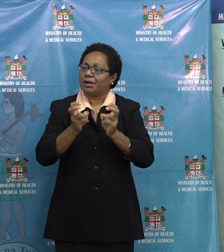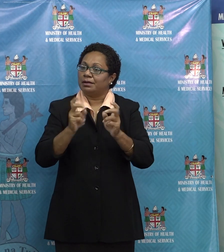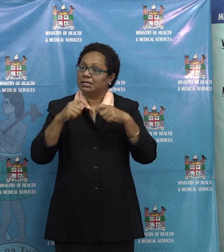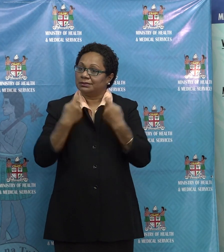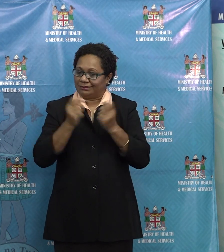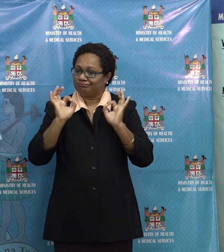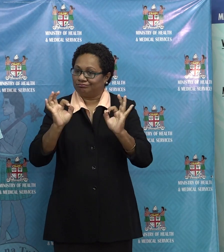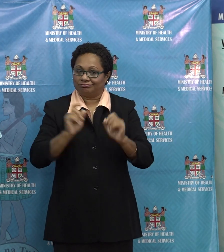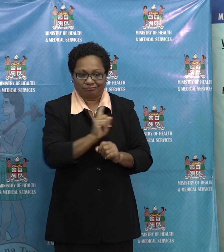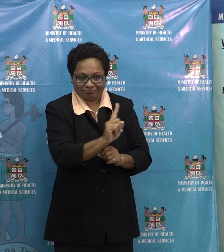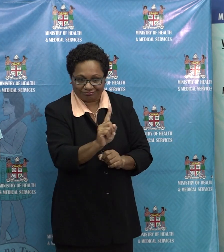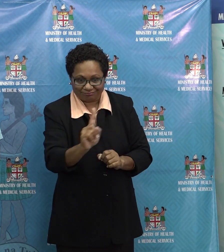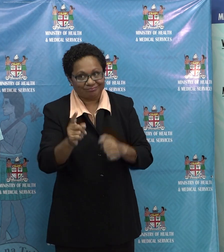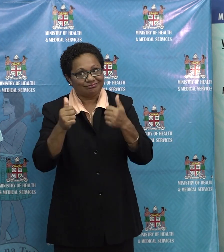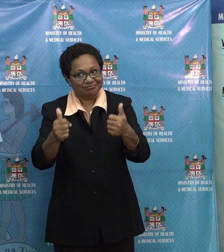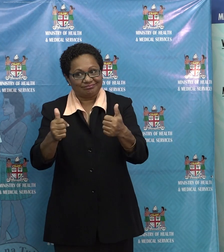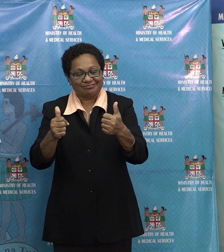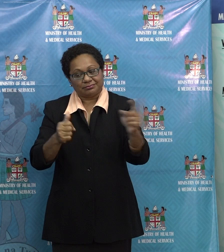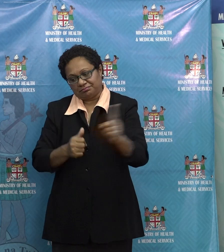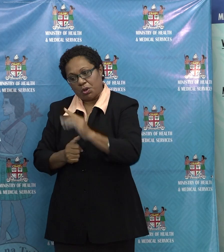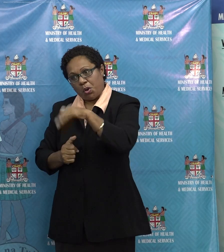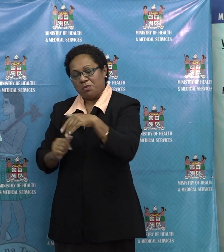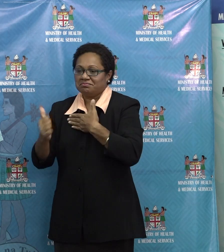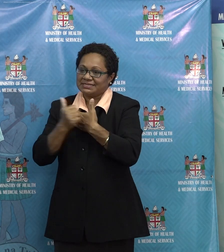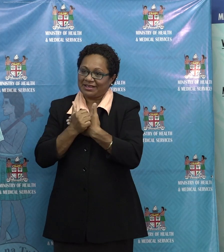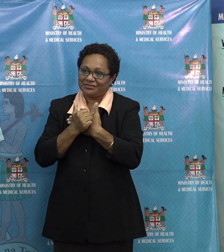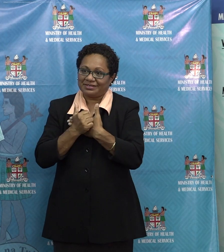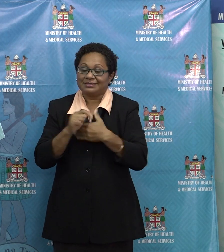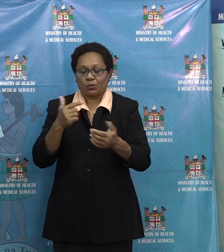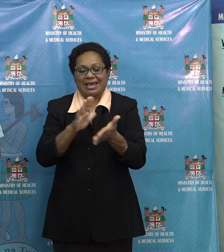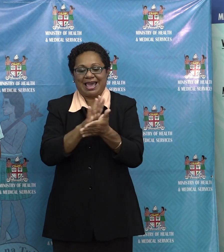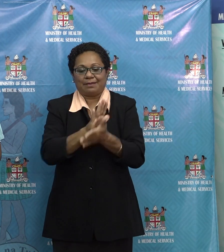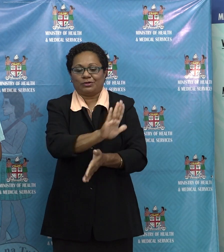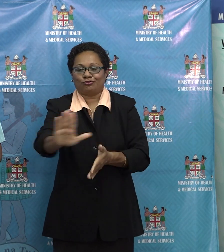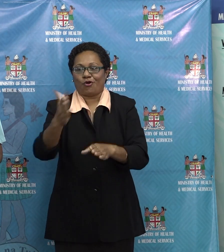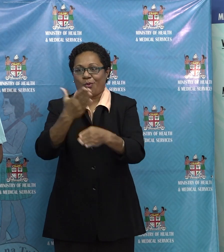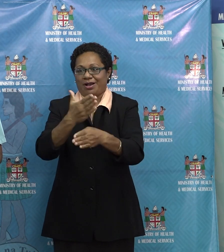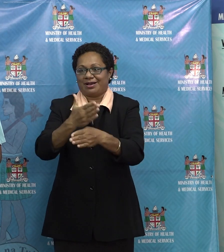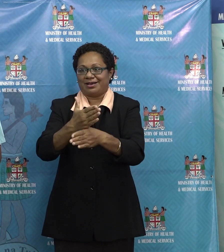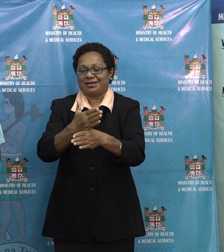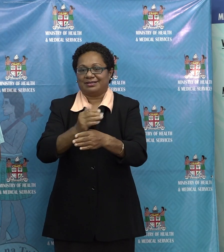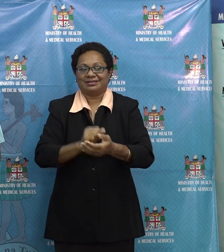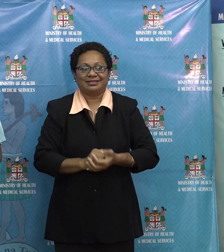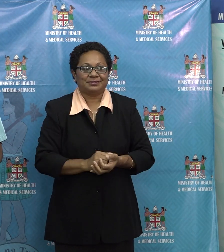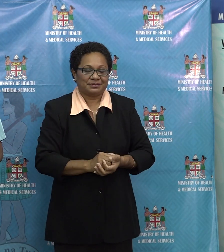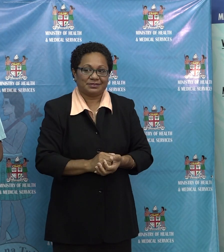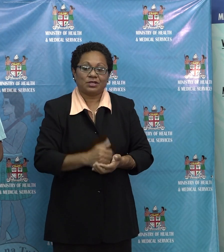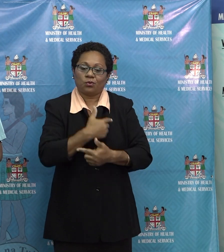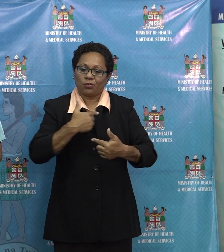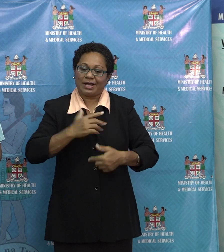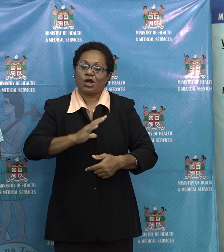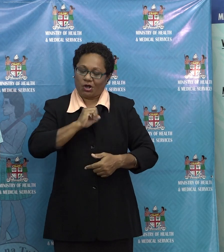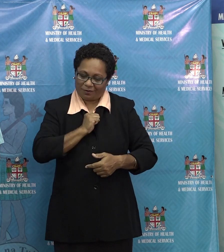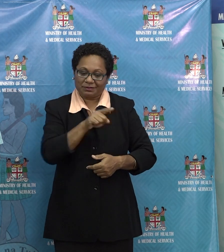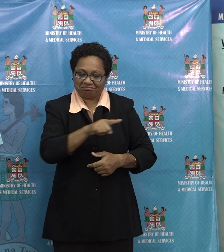team. We are fairly happy with their work, and we are confident that the work that they are doing according to the SOPs